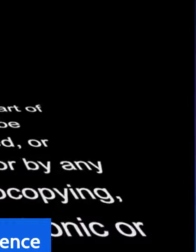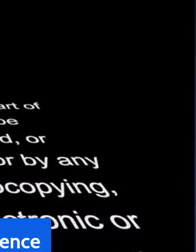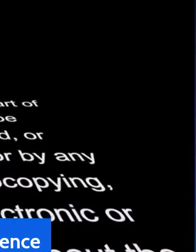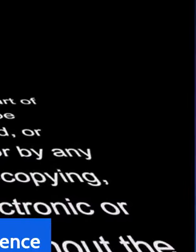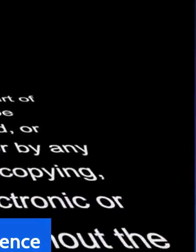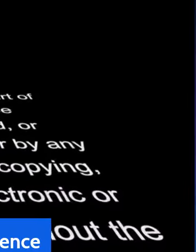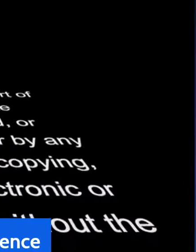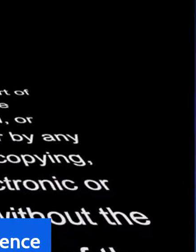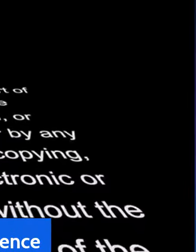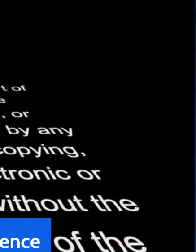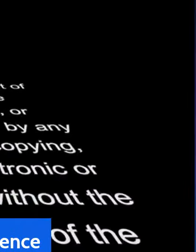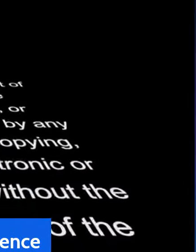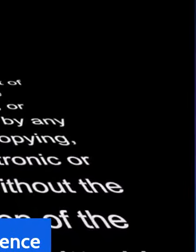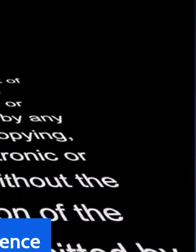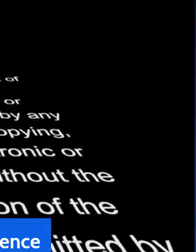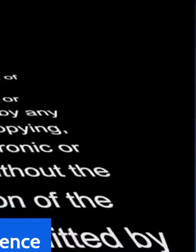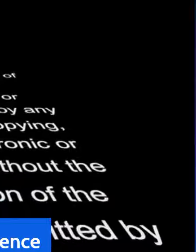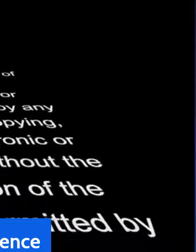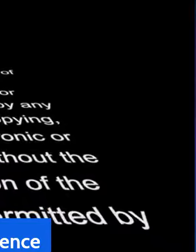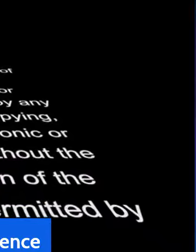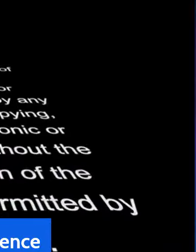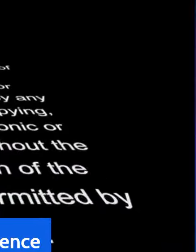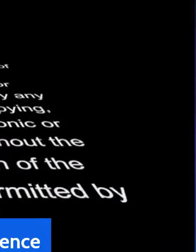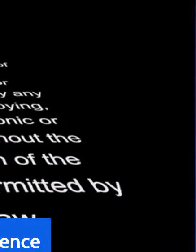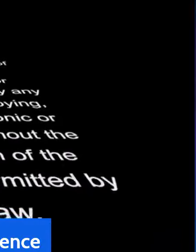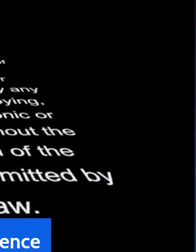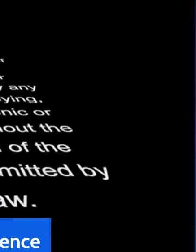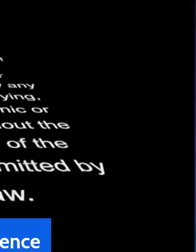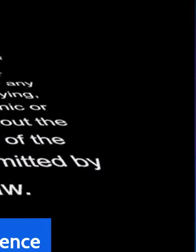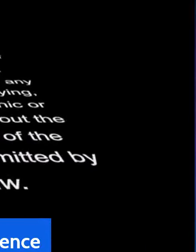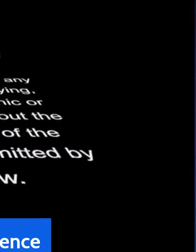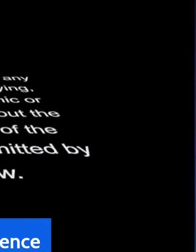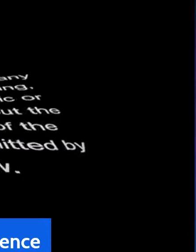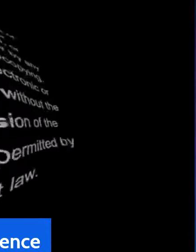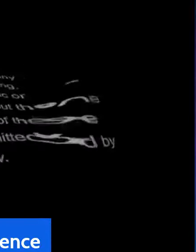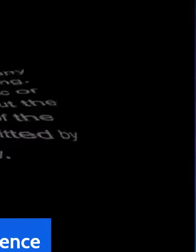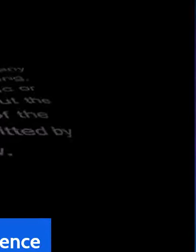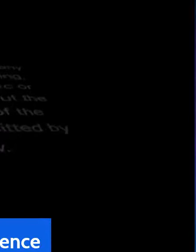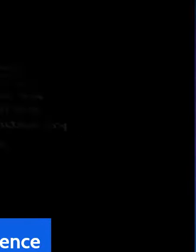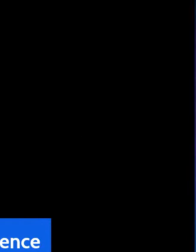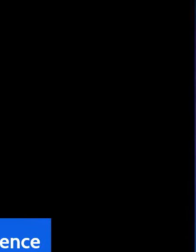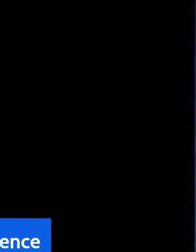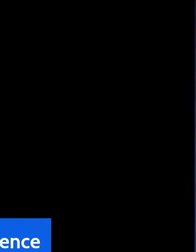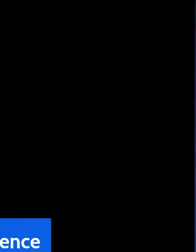on ourselves we must depend. Make we talk.